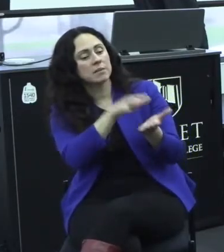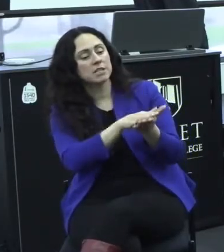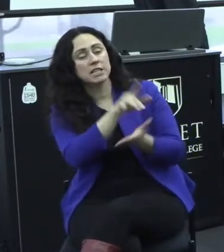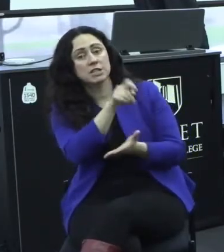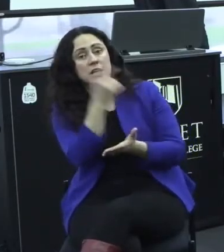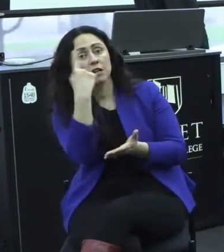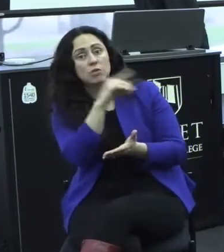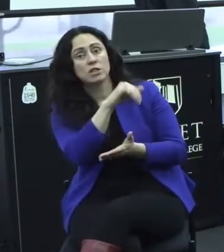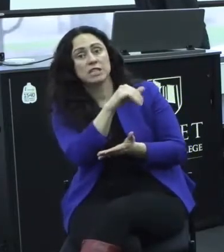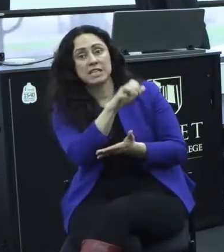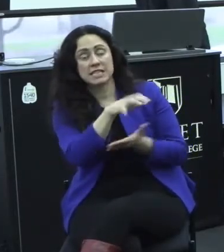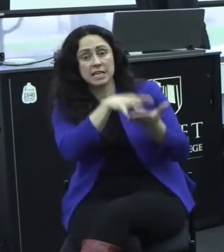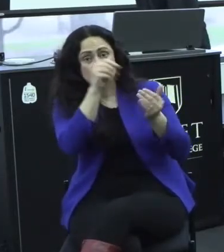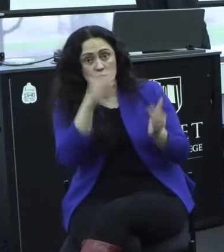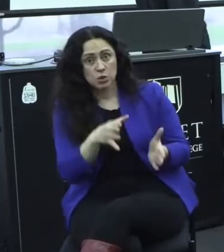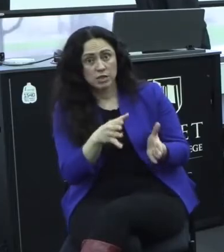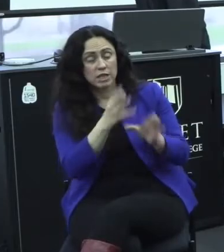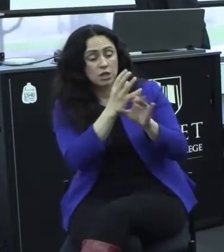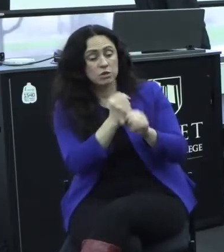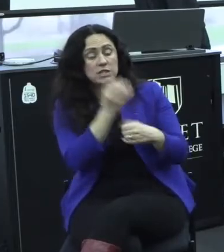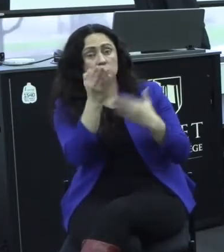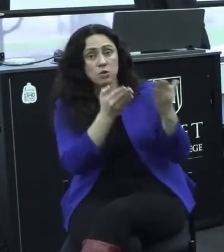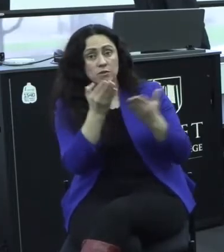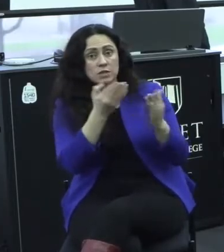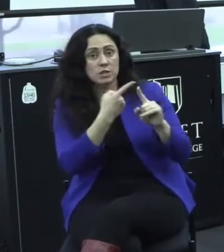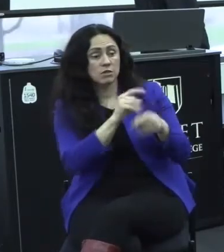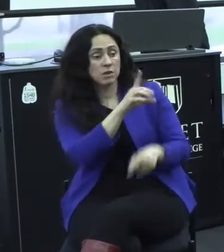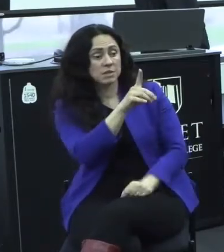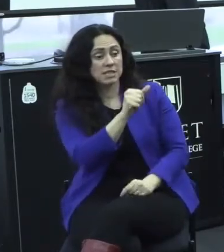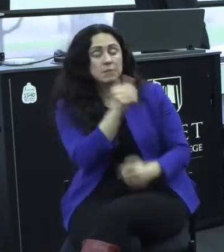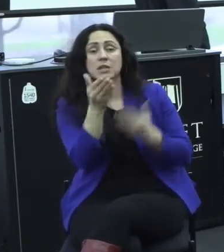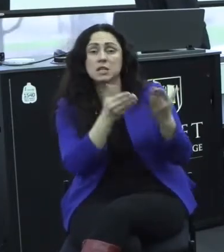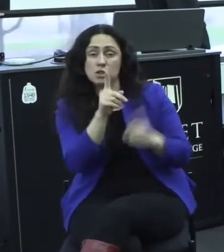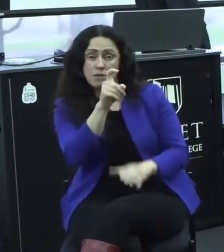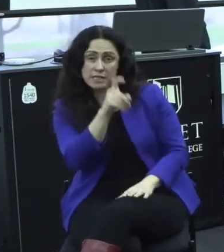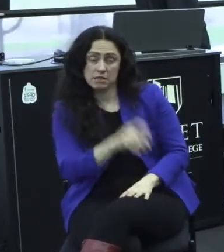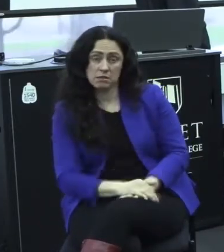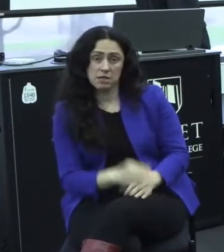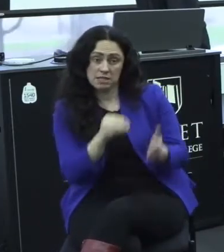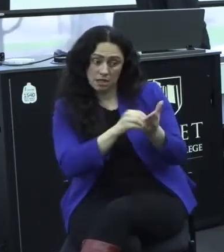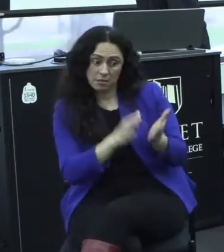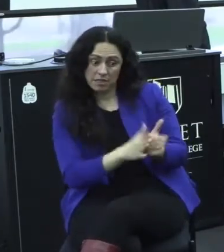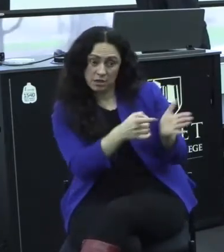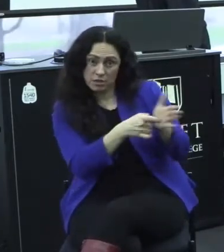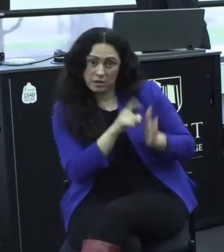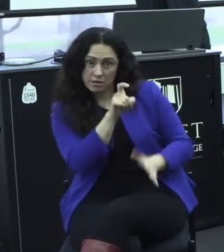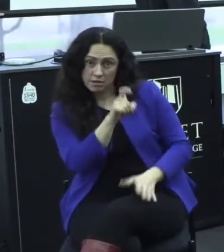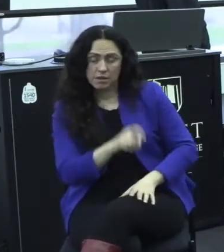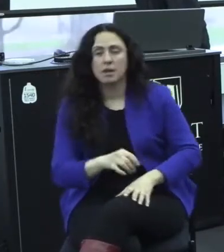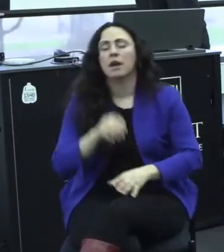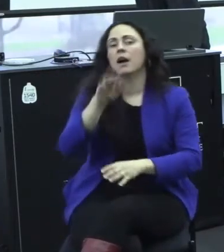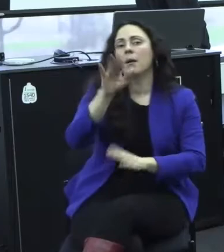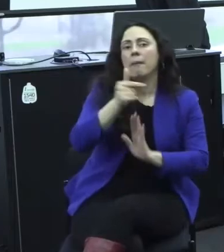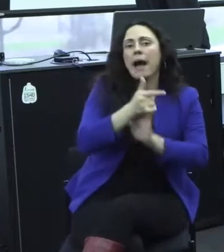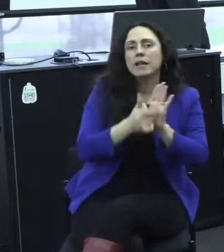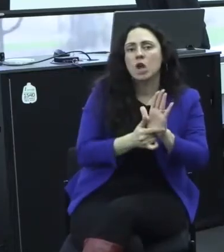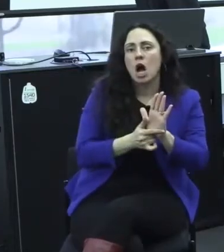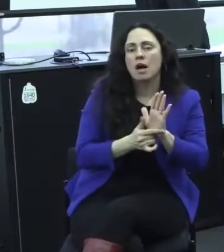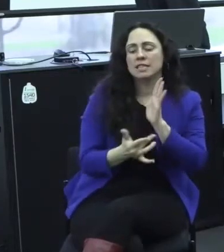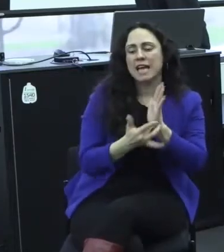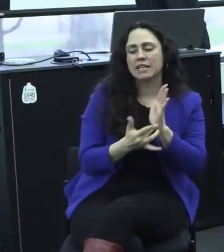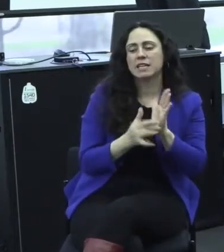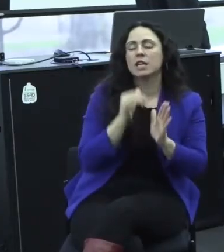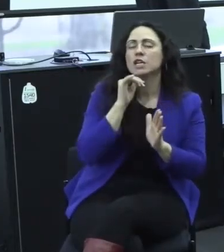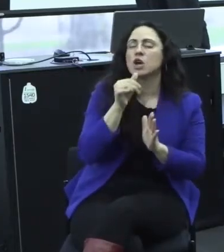needed for a JJC student to receive services from Disability Services? By law, technically we